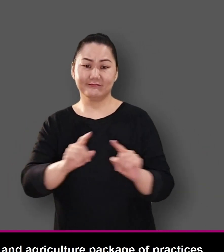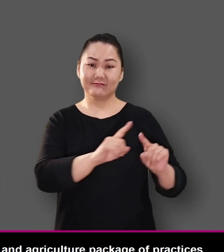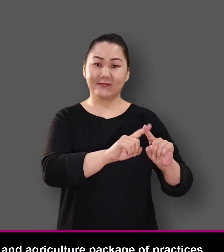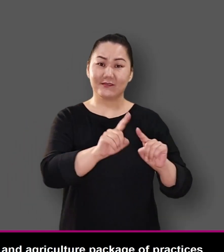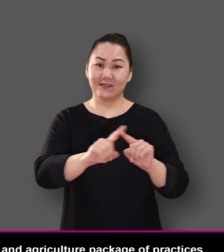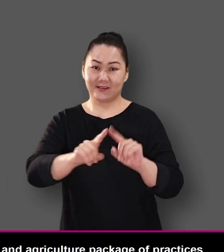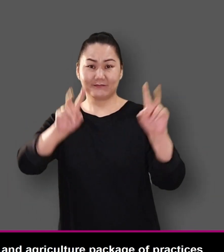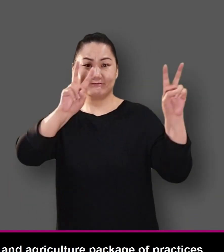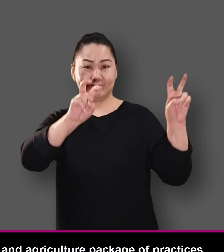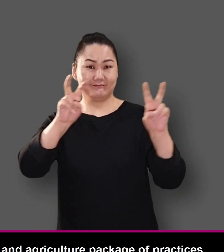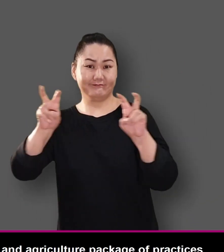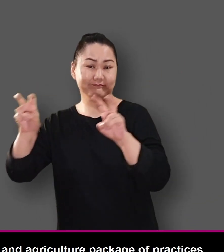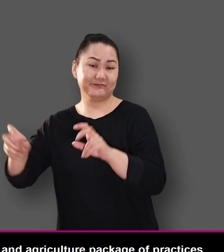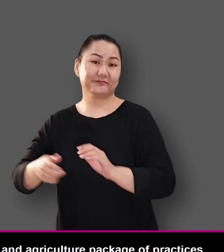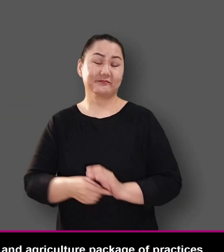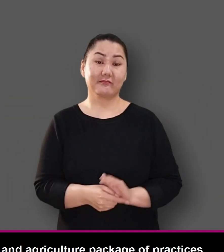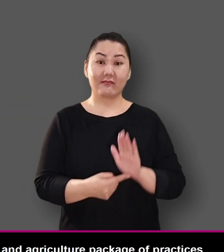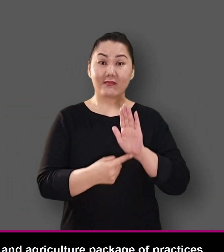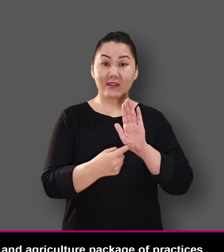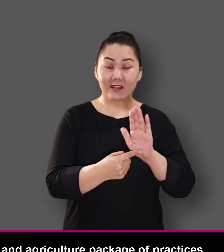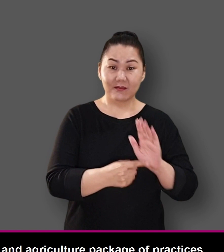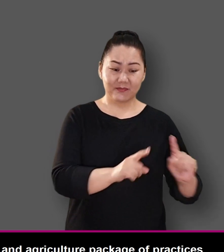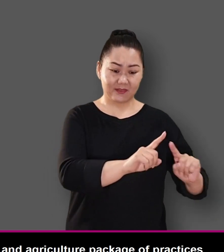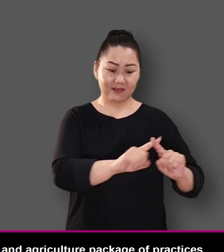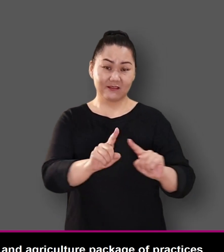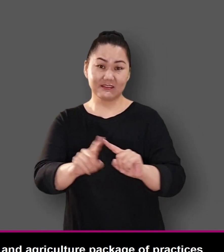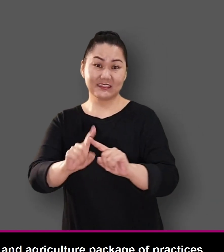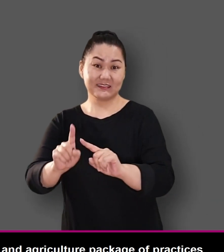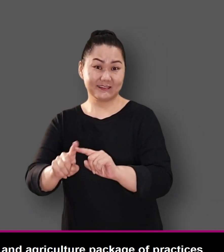various aspects of cropping and agriculture package of practices,